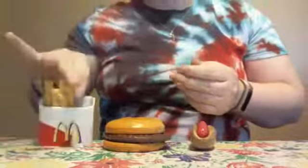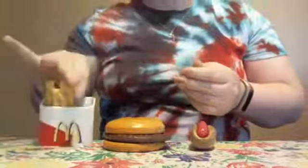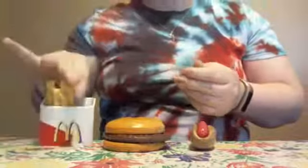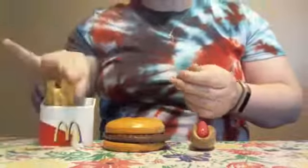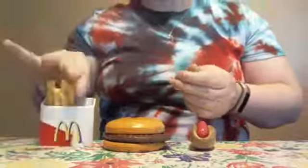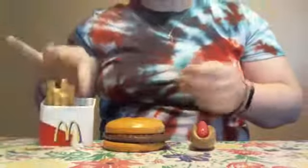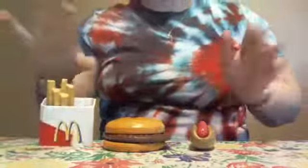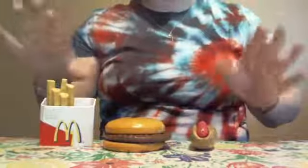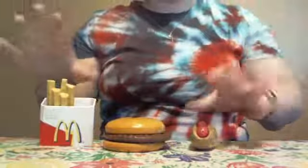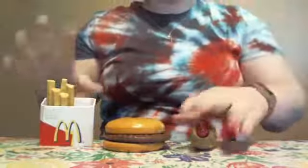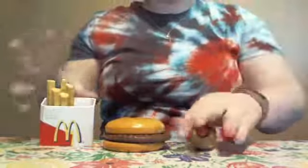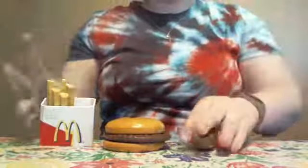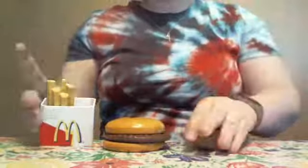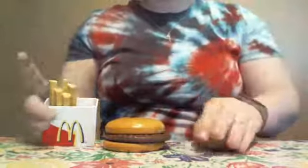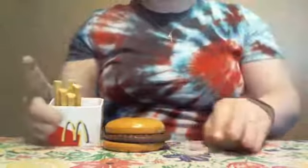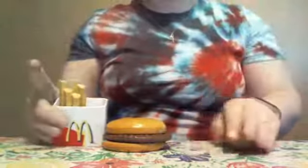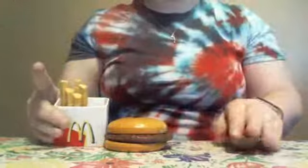and French fries.